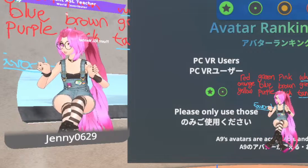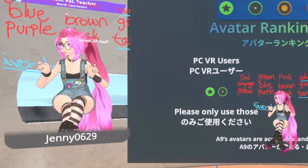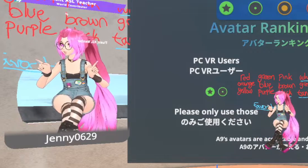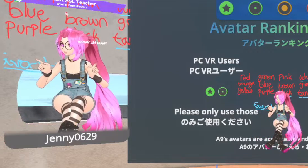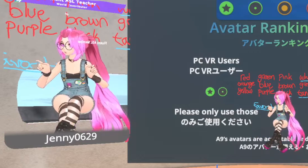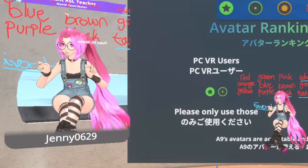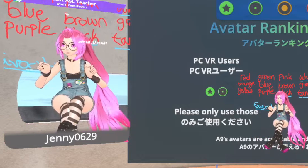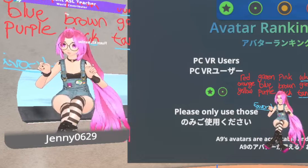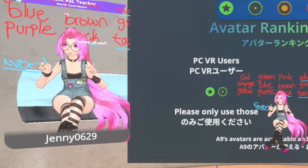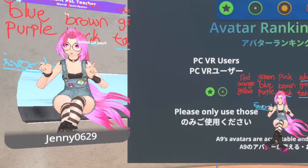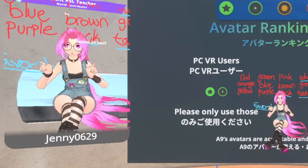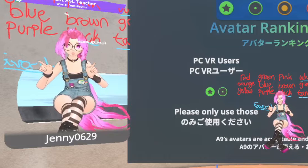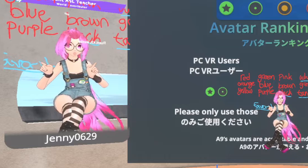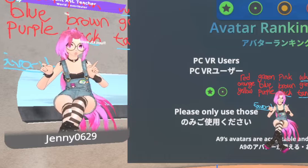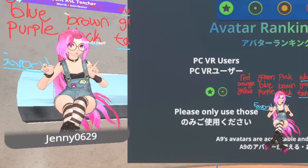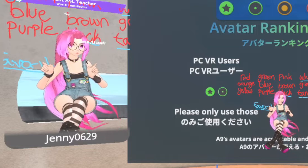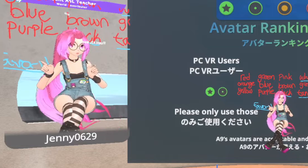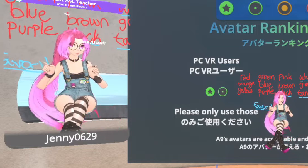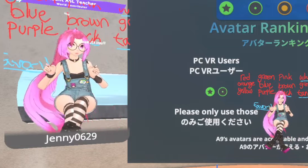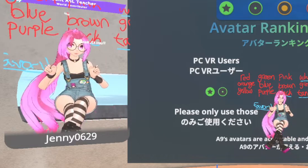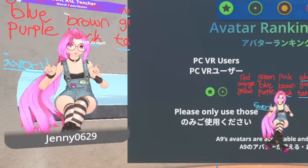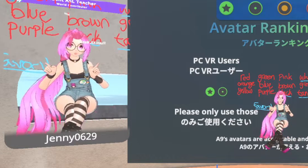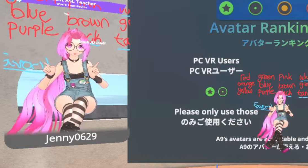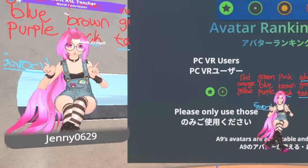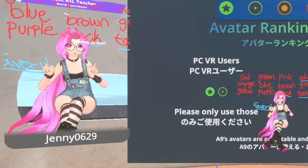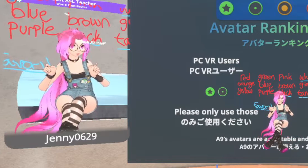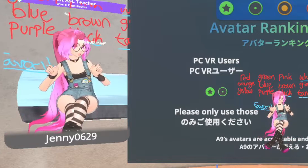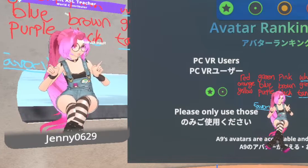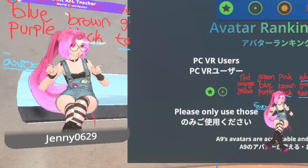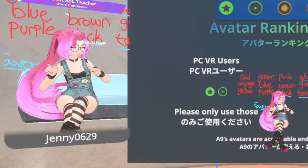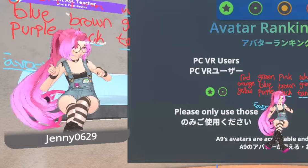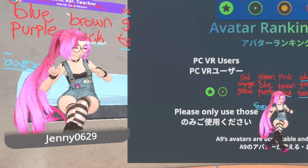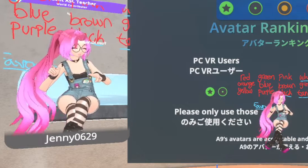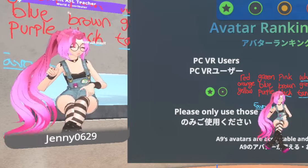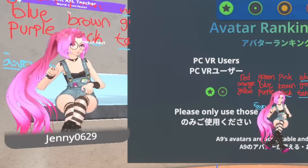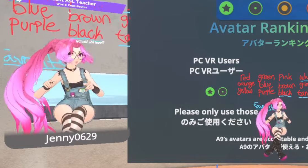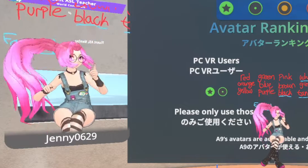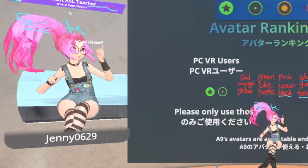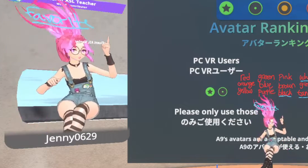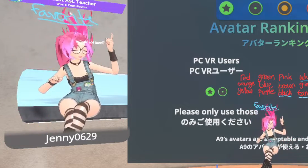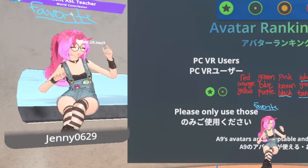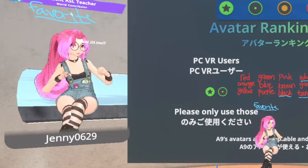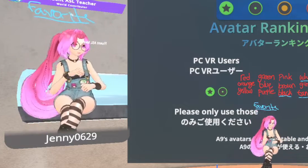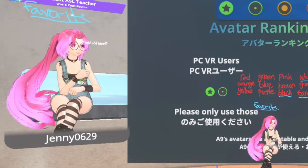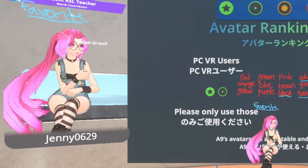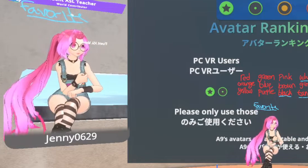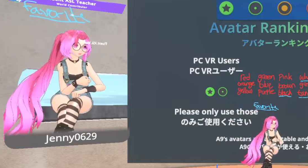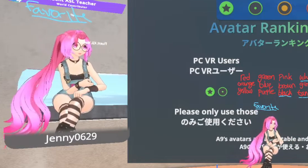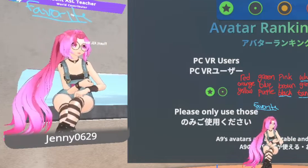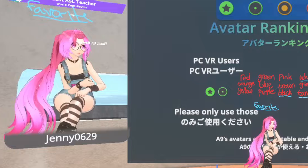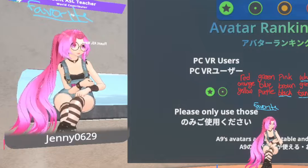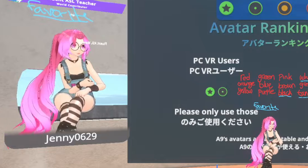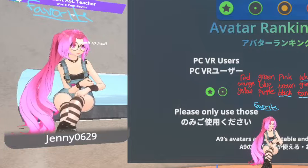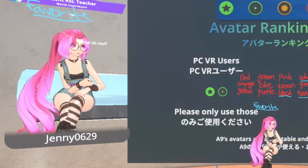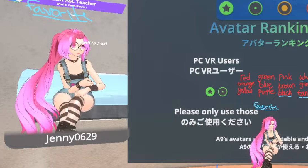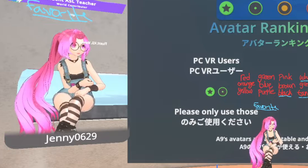about what I just taught. It could be any sign. Yes.